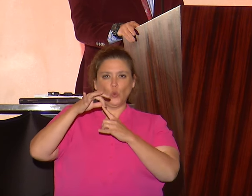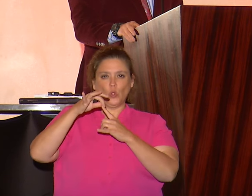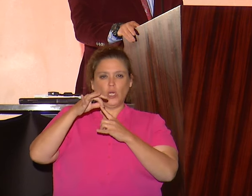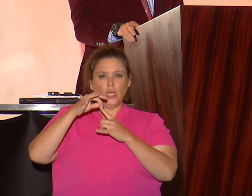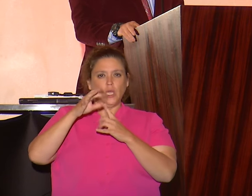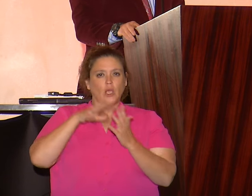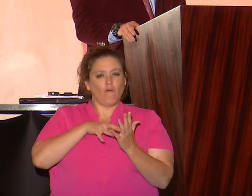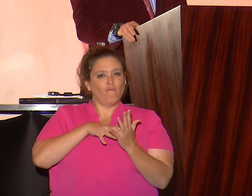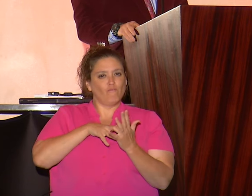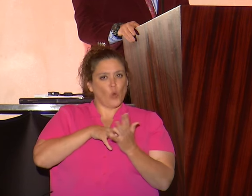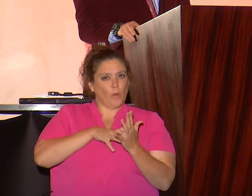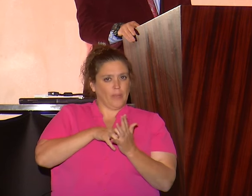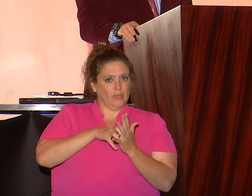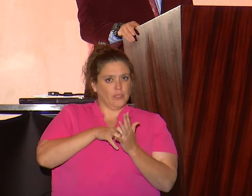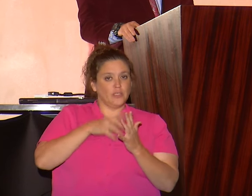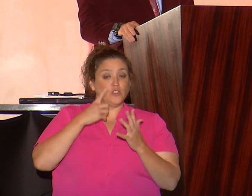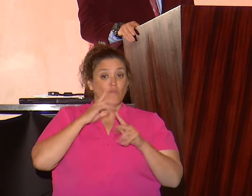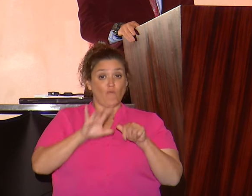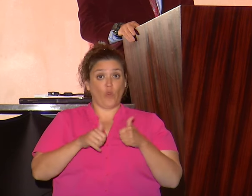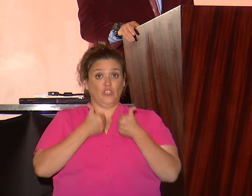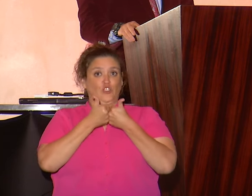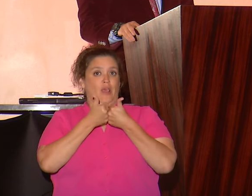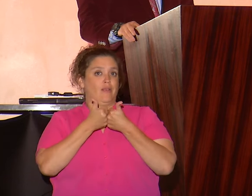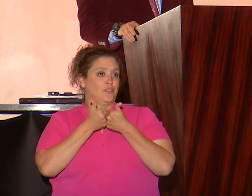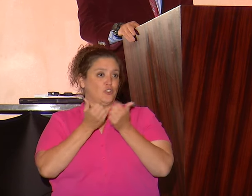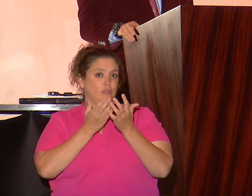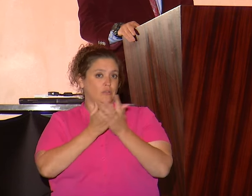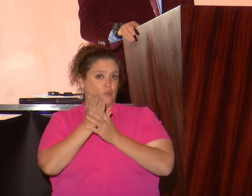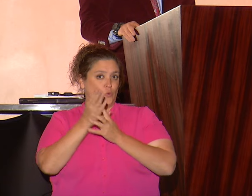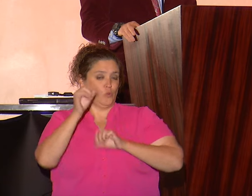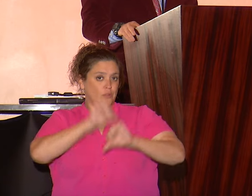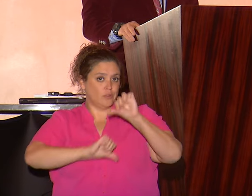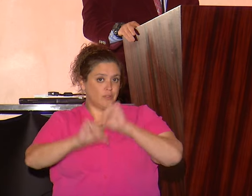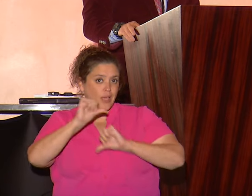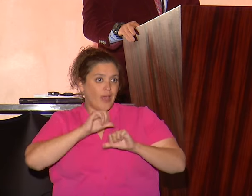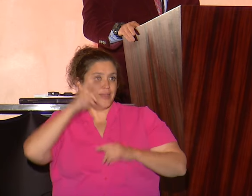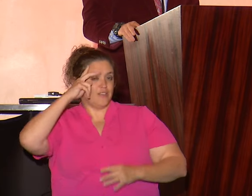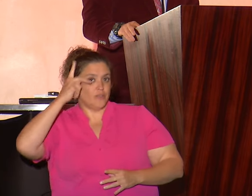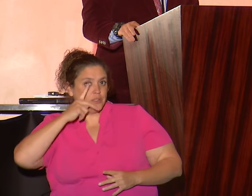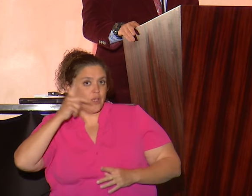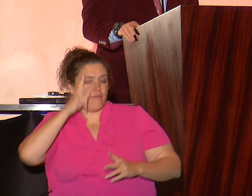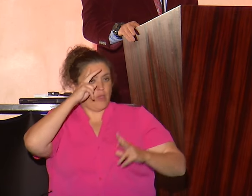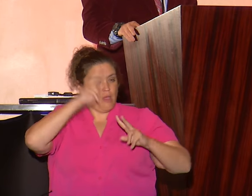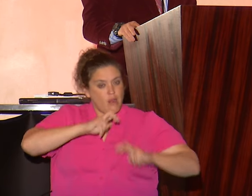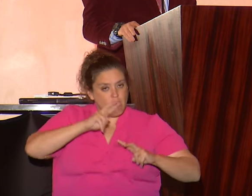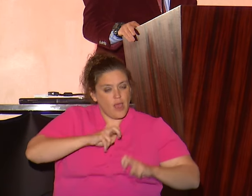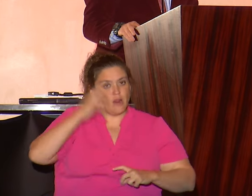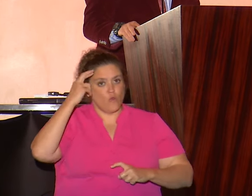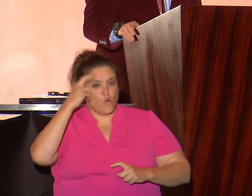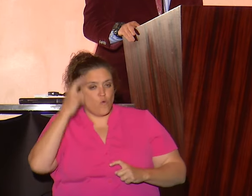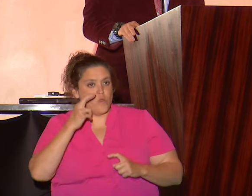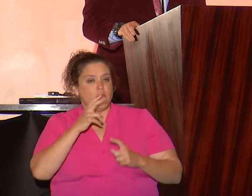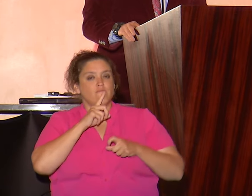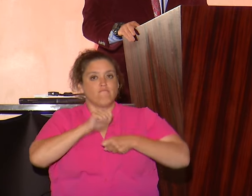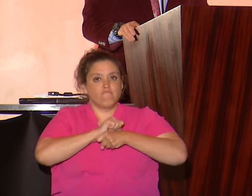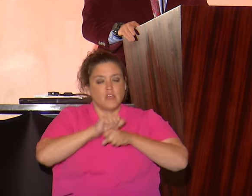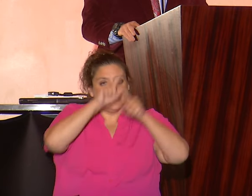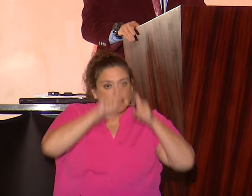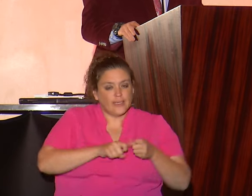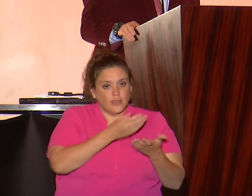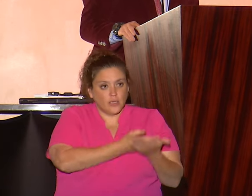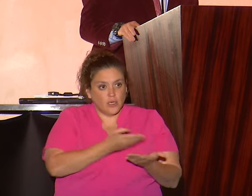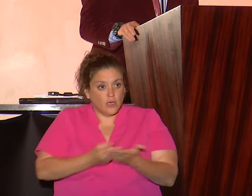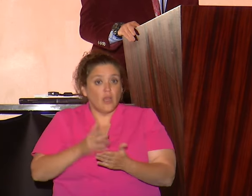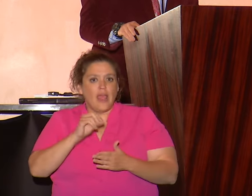to the challenges thrown at it by science, philosophical analysis, reason, empirical testing, and